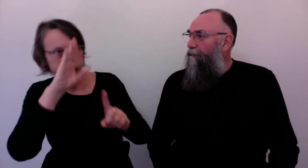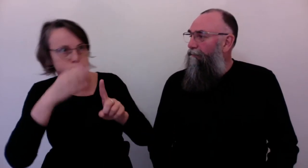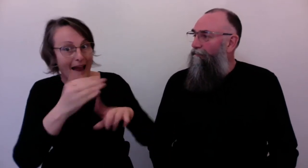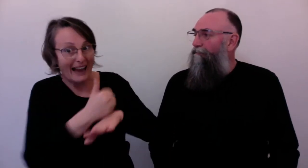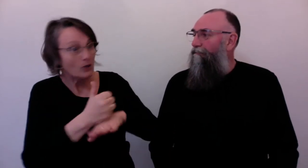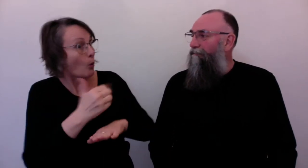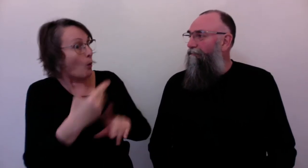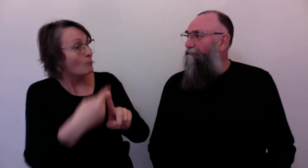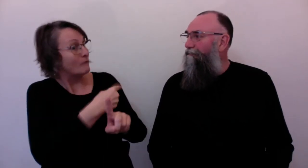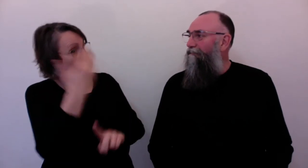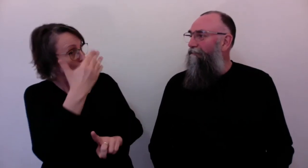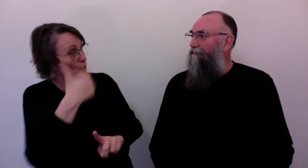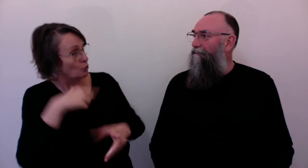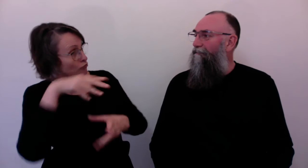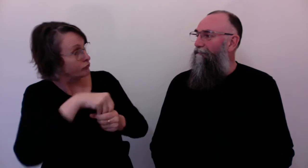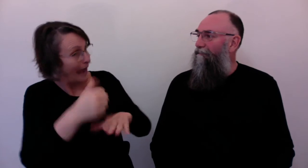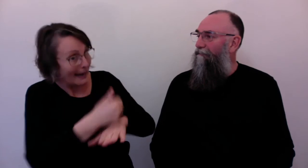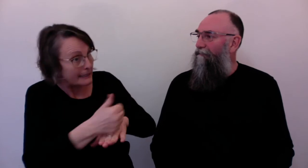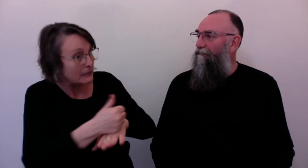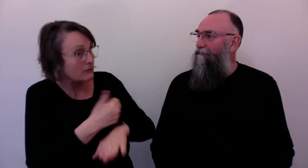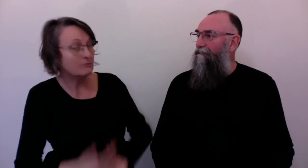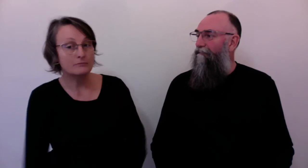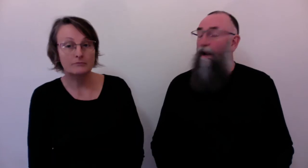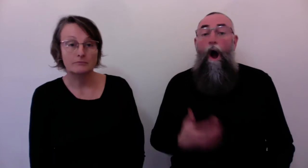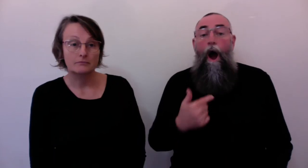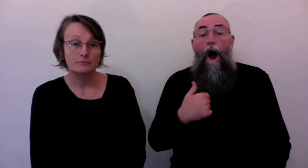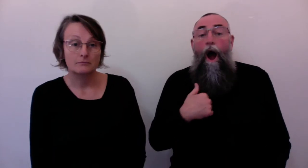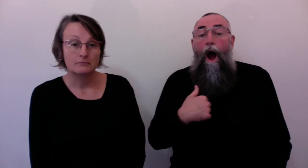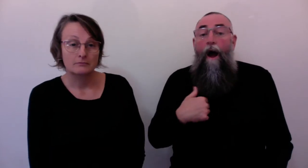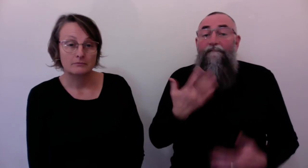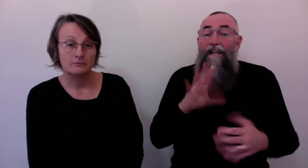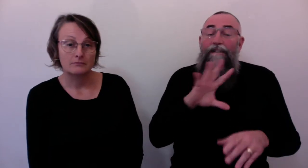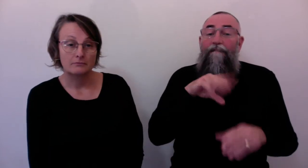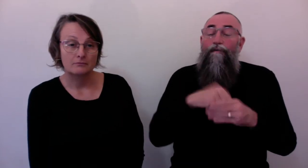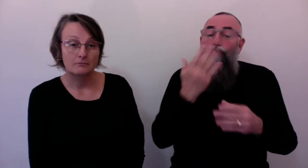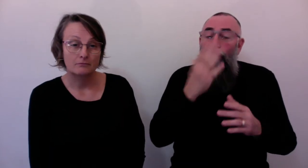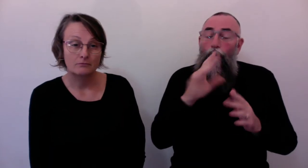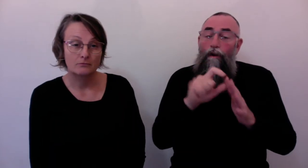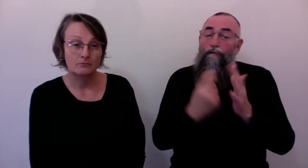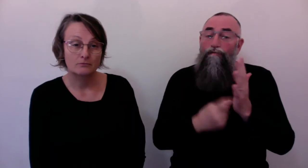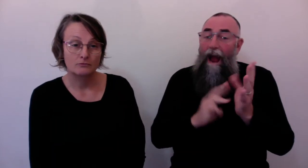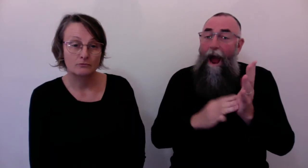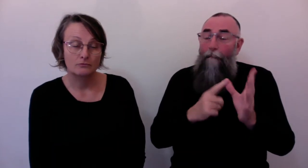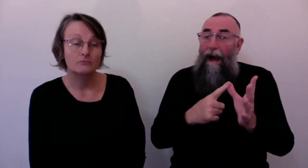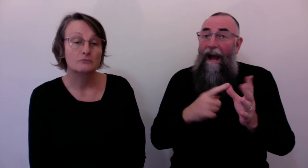that desire? Oh yeah. So I did drama classes and stuff like that. So, but I didn't think of it as a career though. I just did it for fun. And